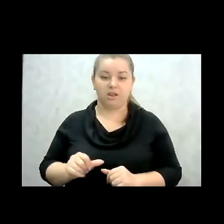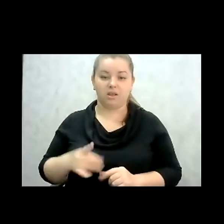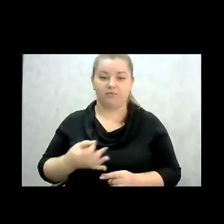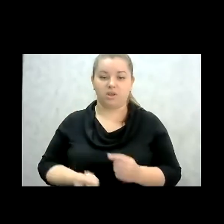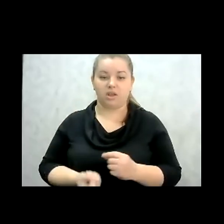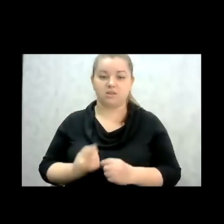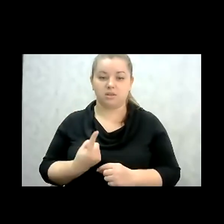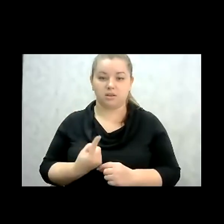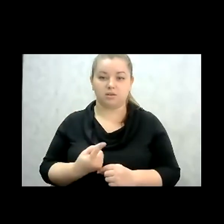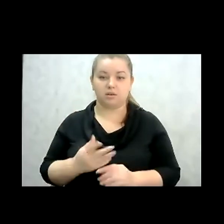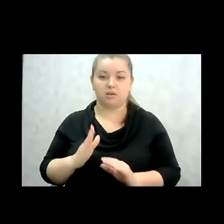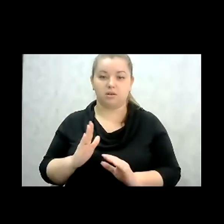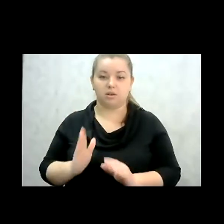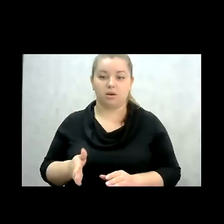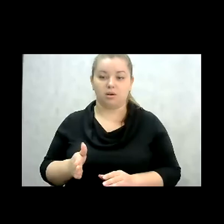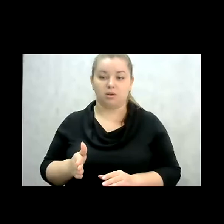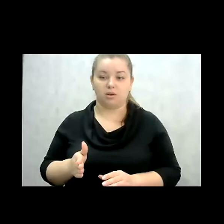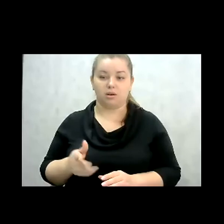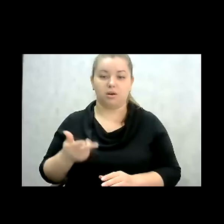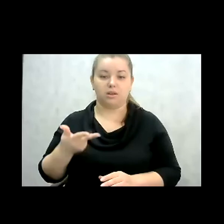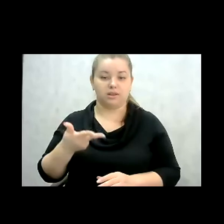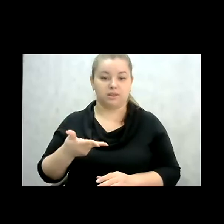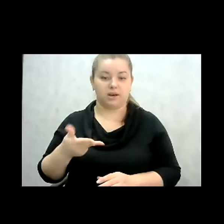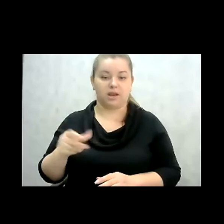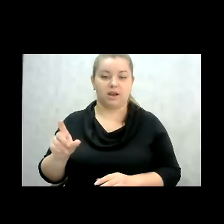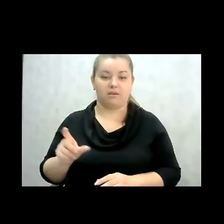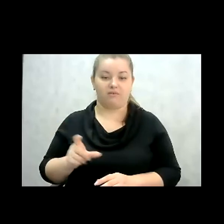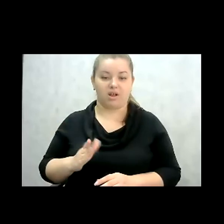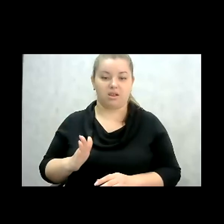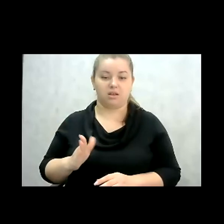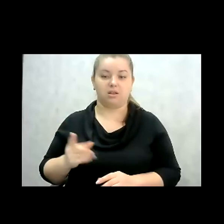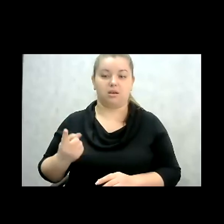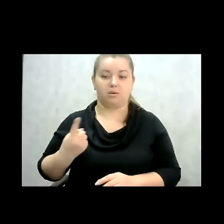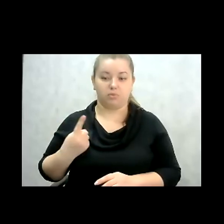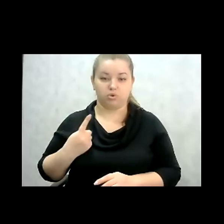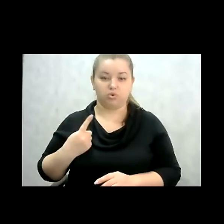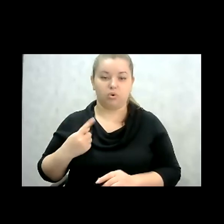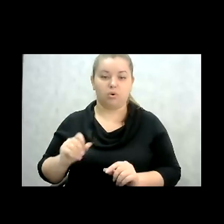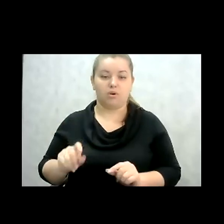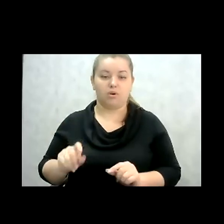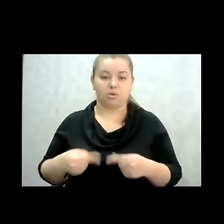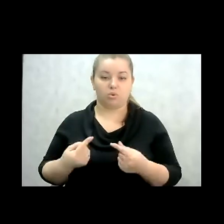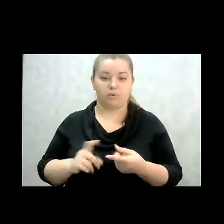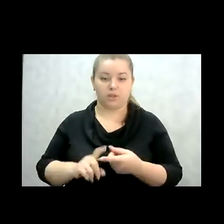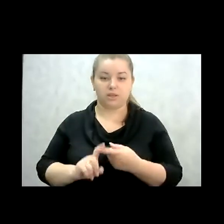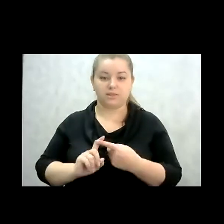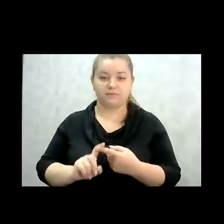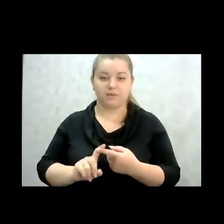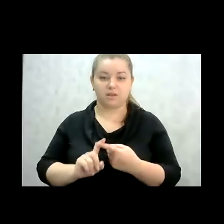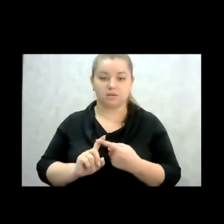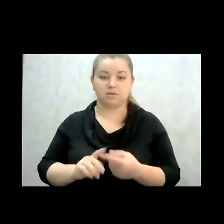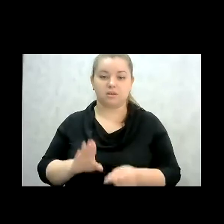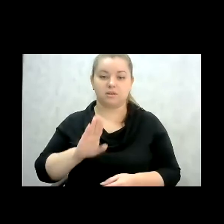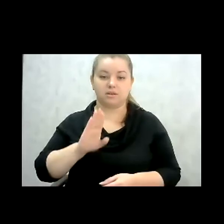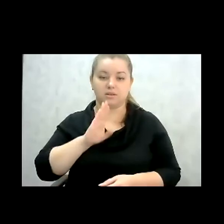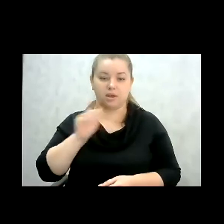with Alina, but let's hope that she will turn up here soon. So let's demonstrate